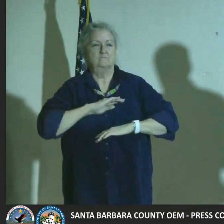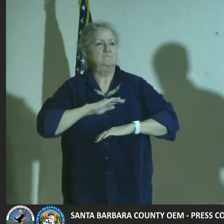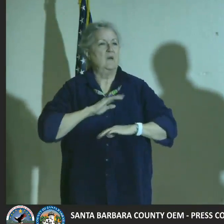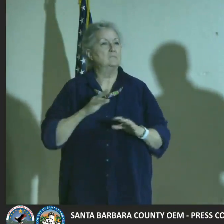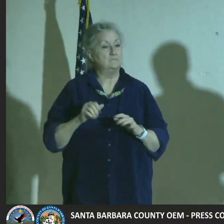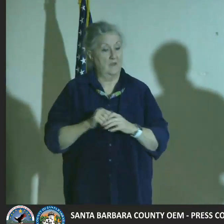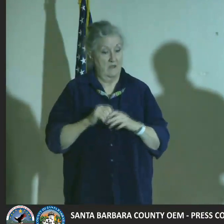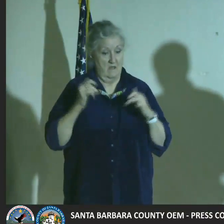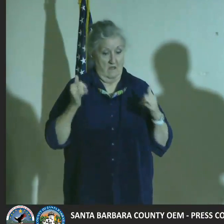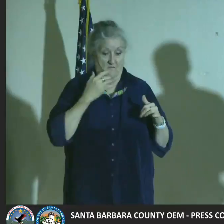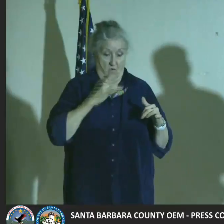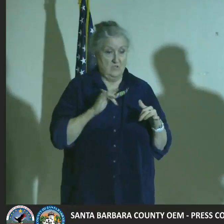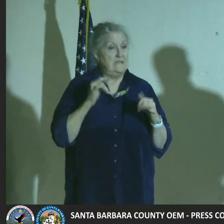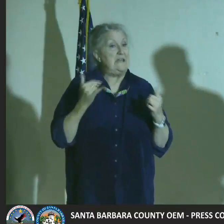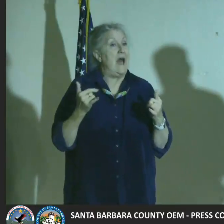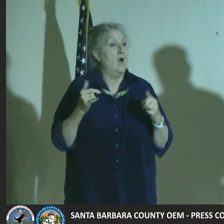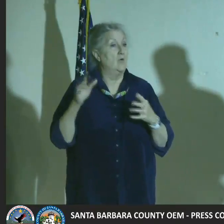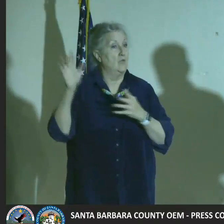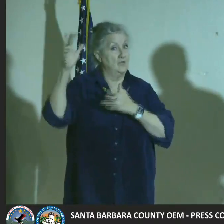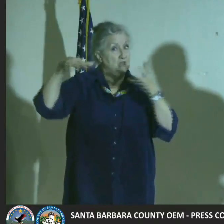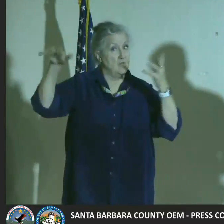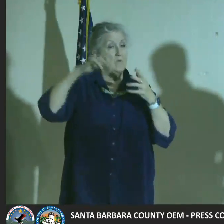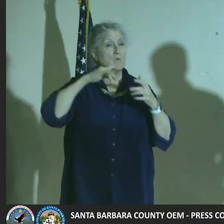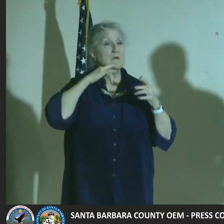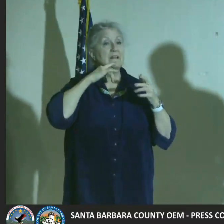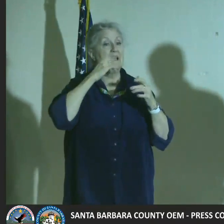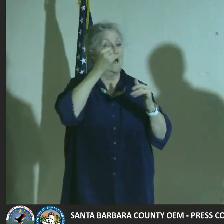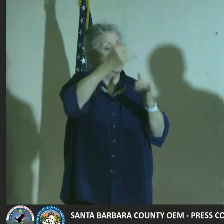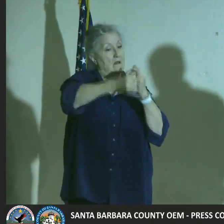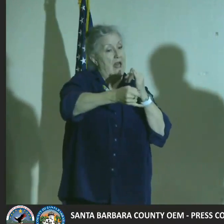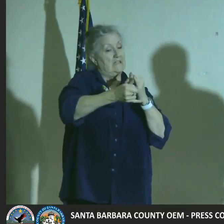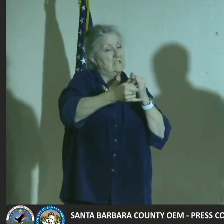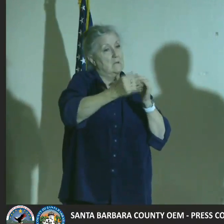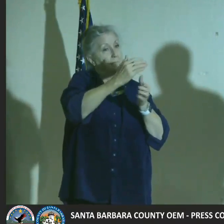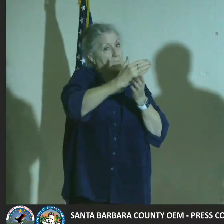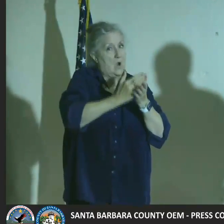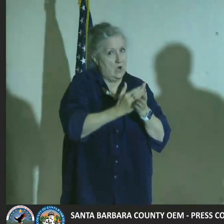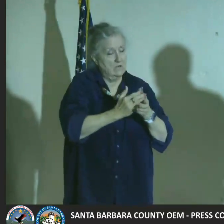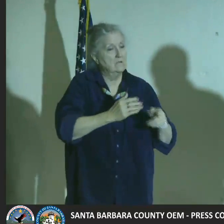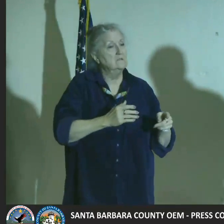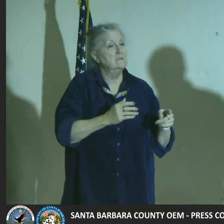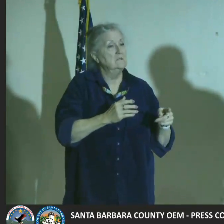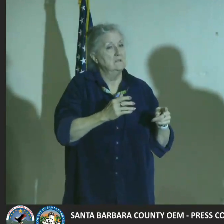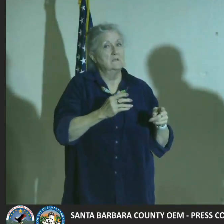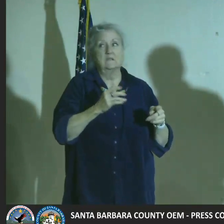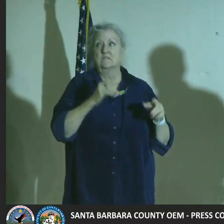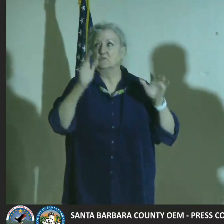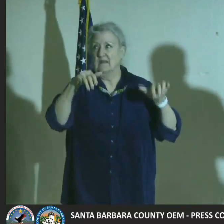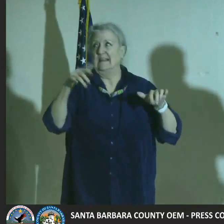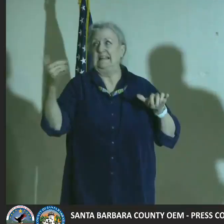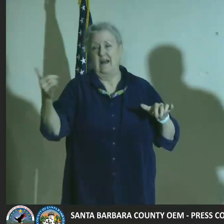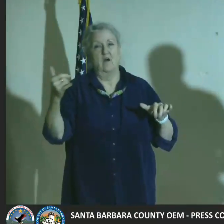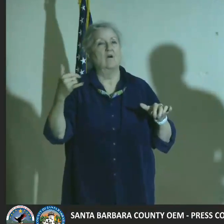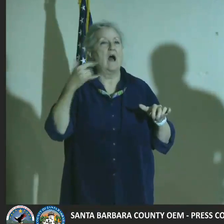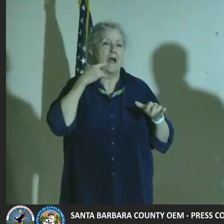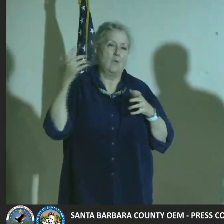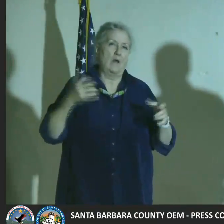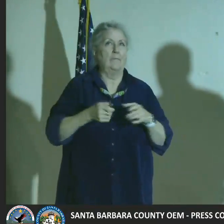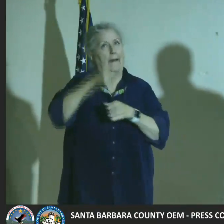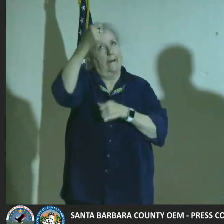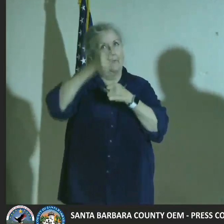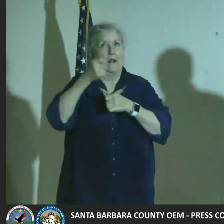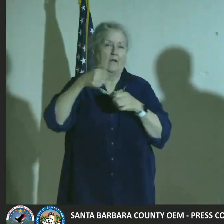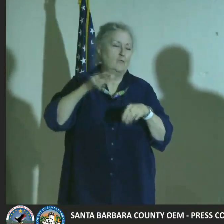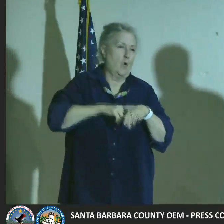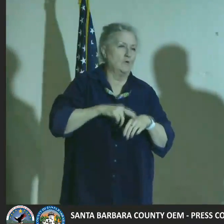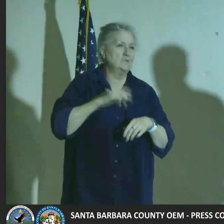So now that the storm is actually on its last gasp, it's raining outside. I brought my umbrella, of course.